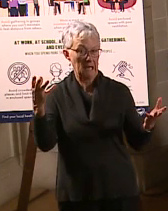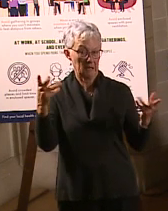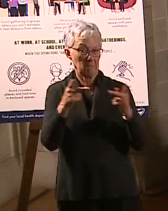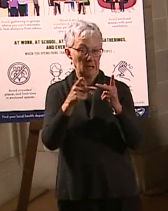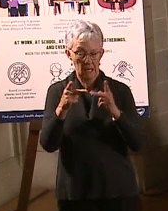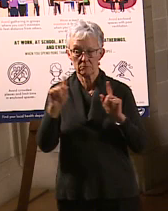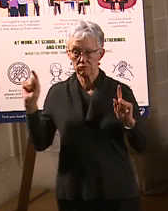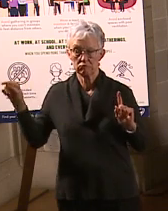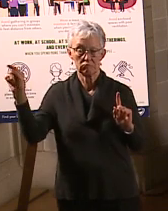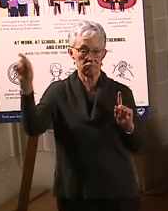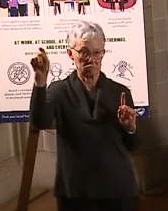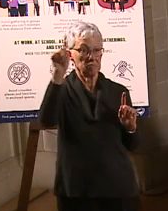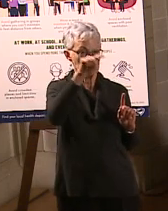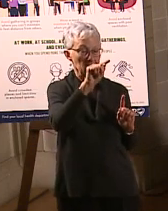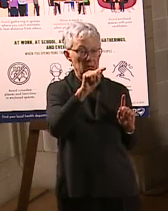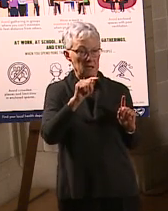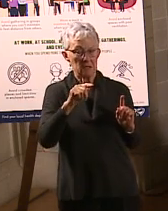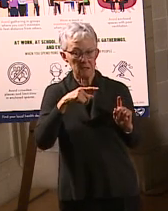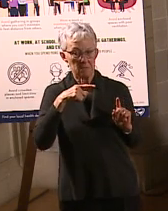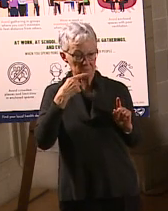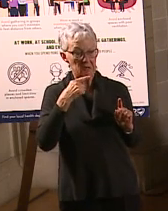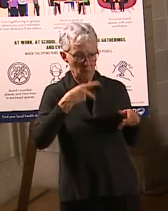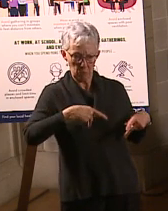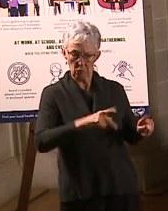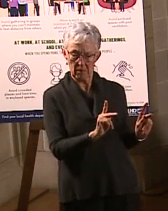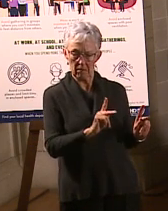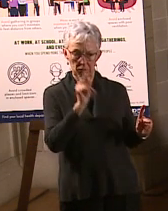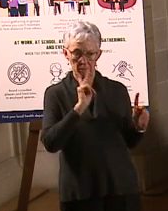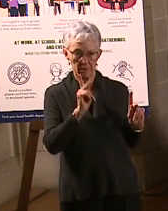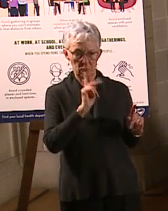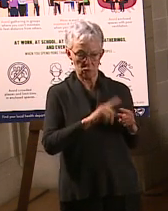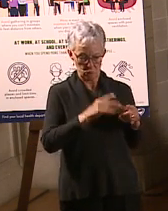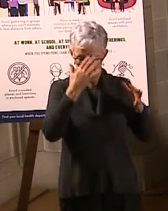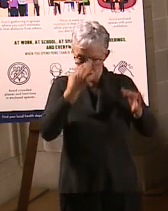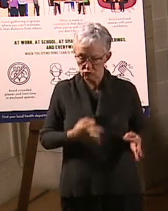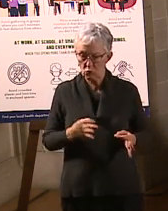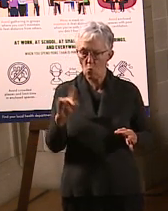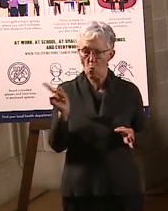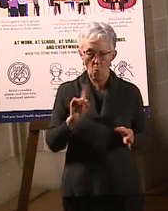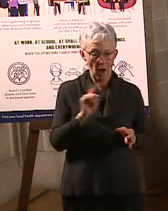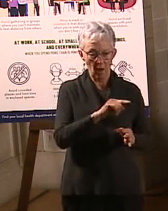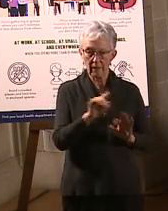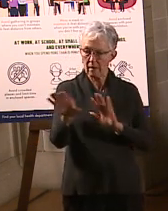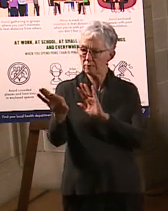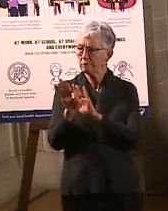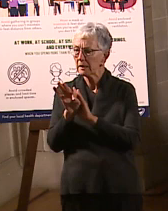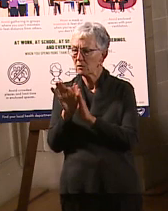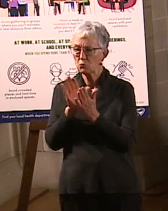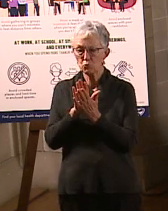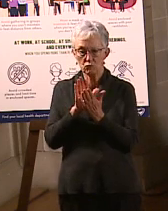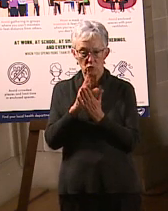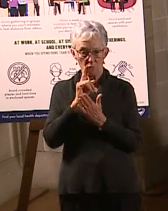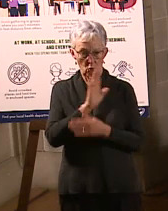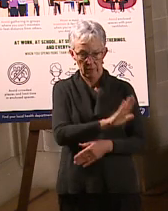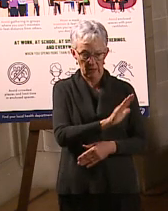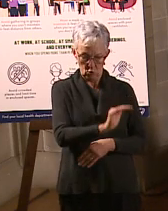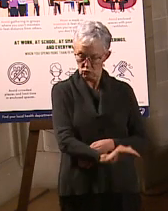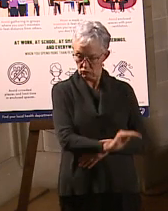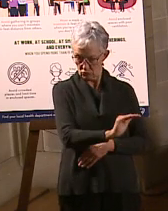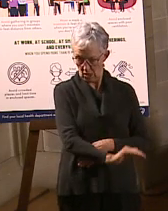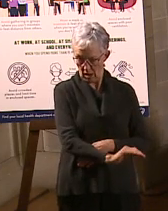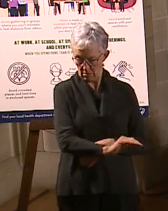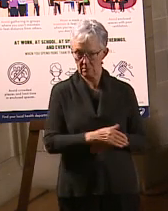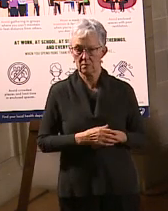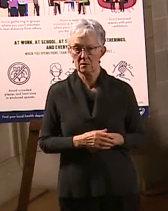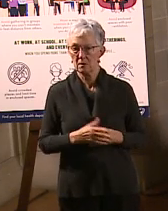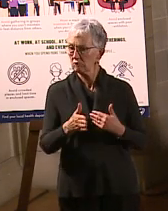choice to kids and parents around the country, recognizing that, again, your zip code shouldn't determine that choice of schools.